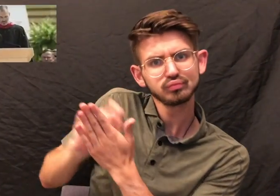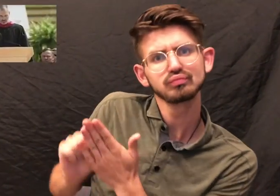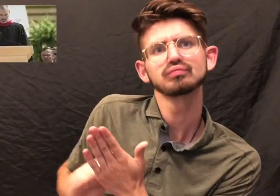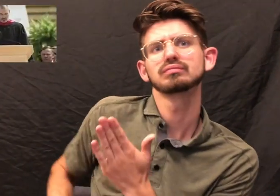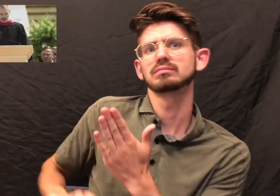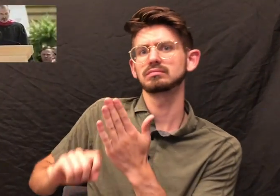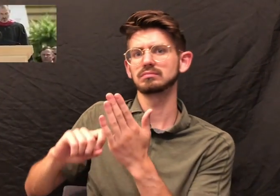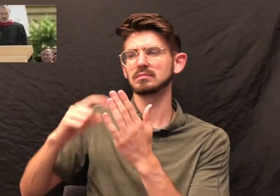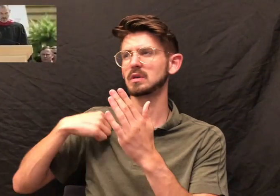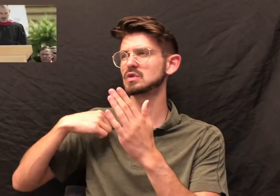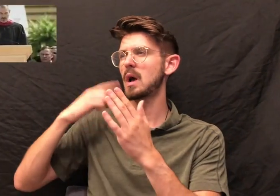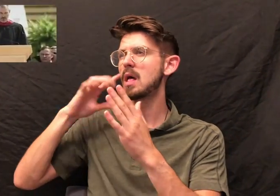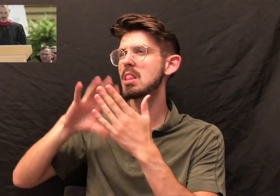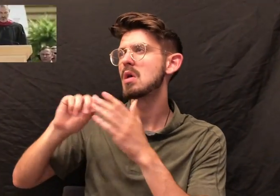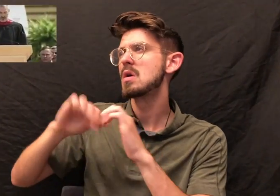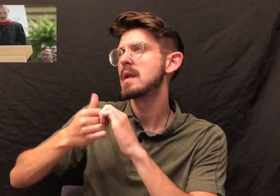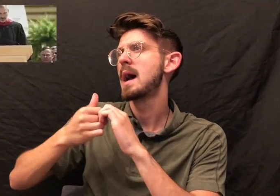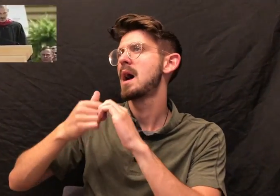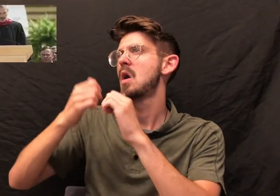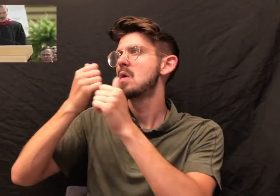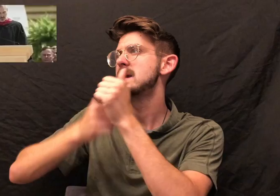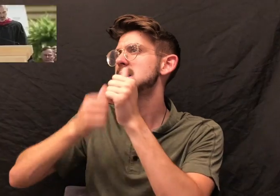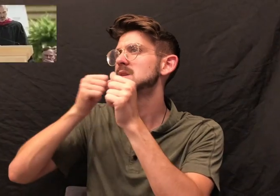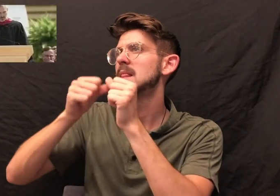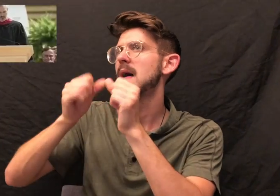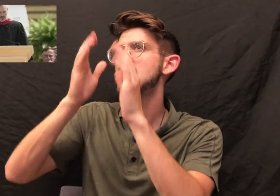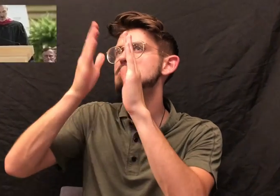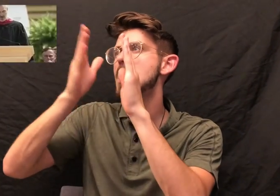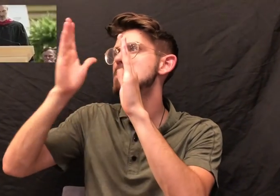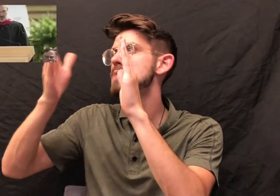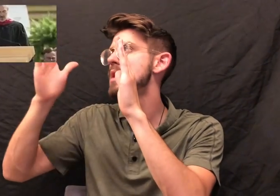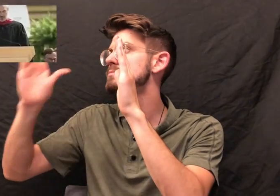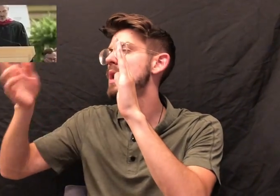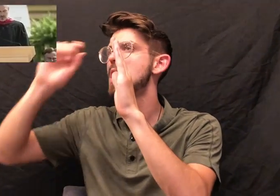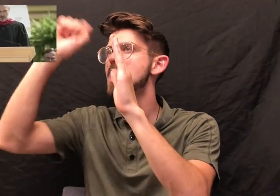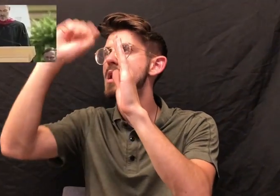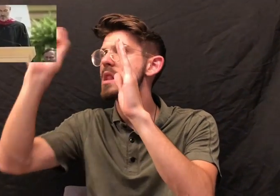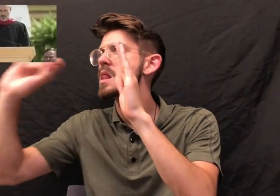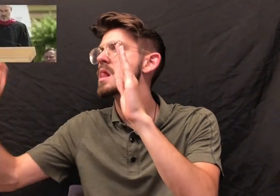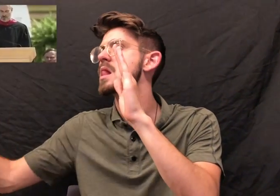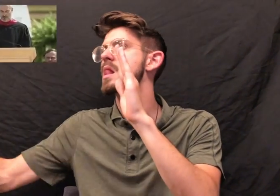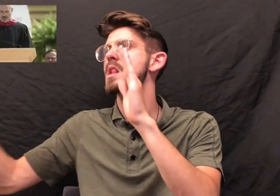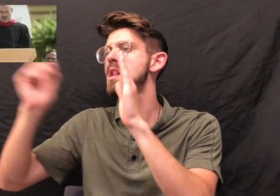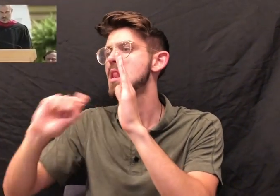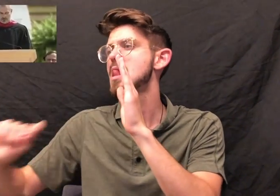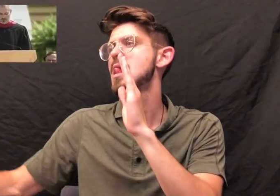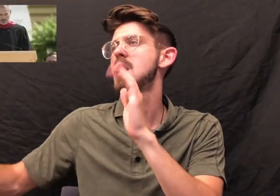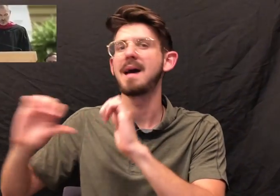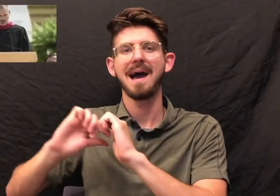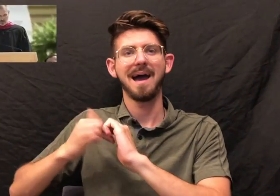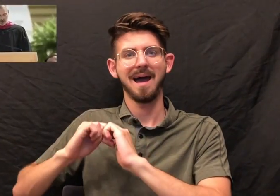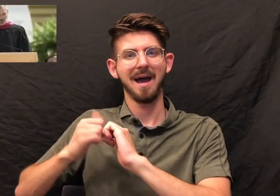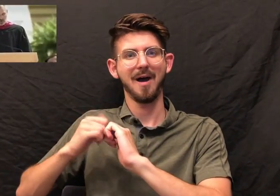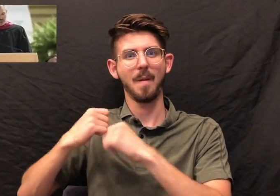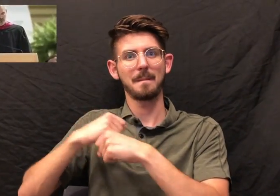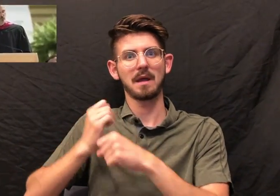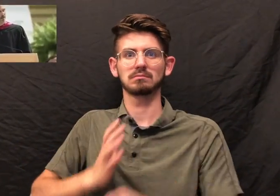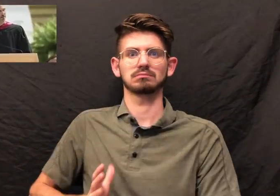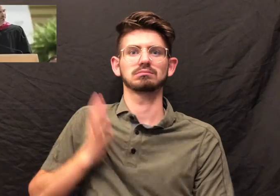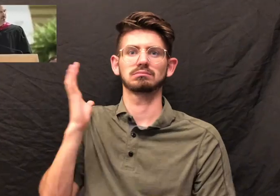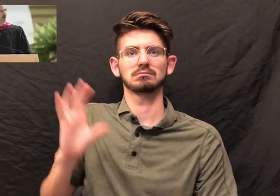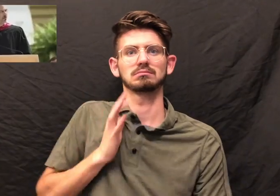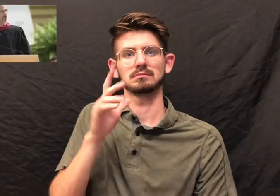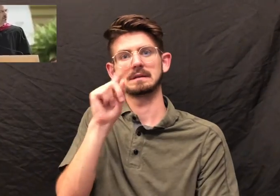about varying the amount of space between different letter combinations, about what makes great typography great. It was